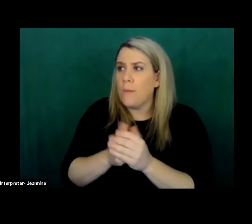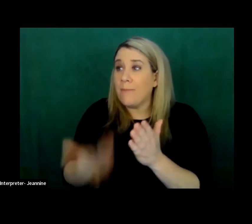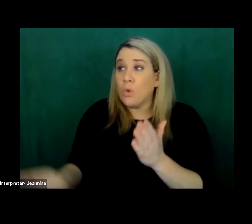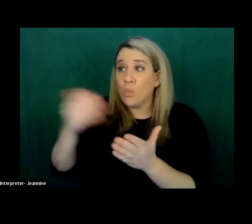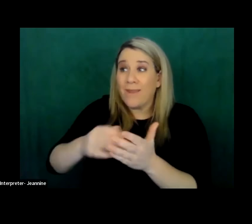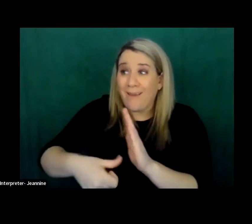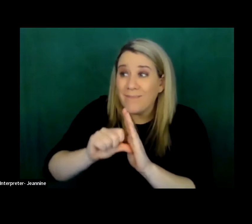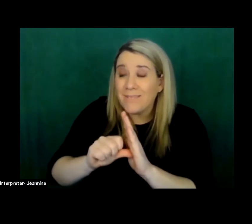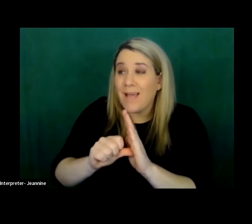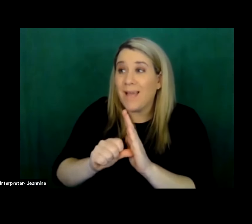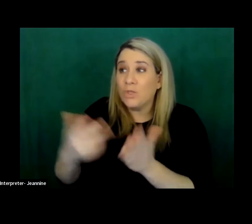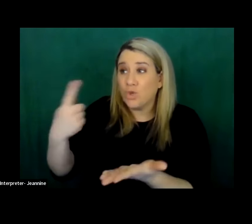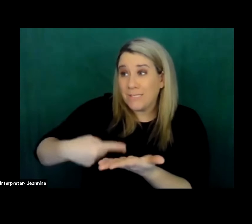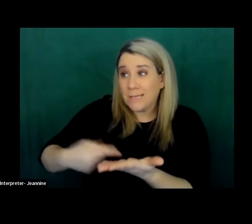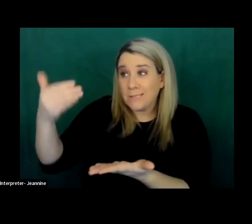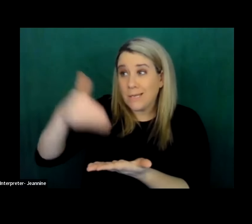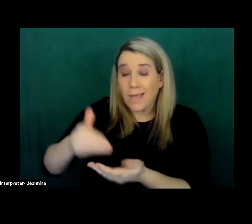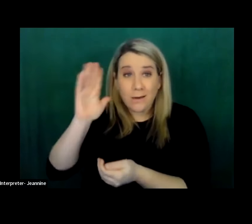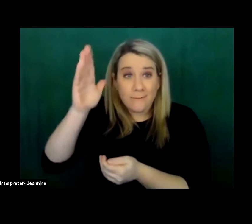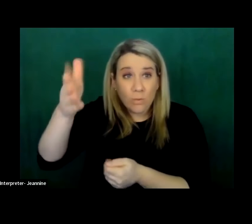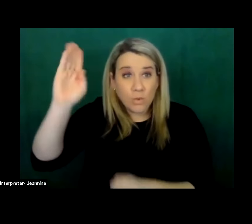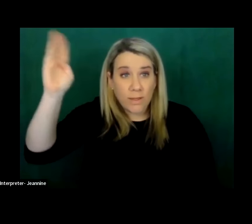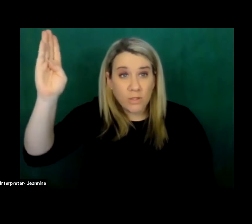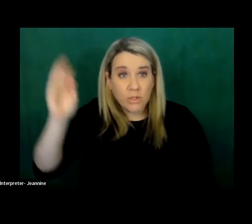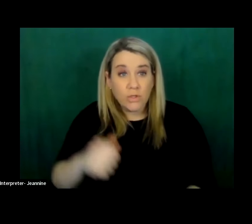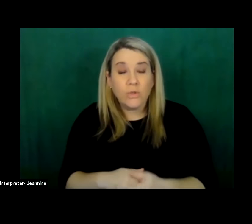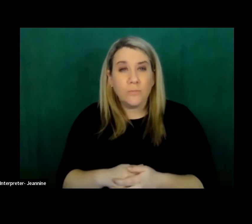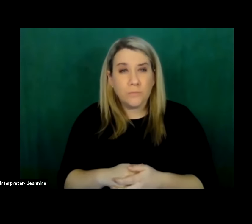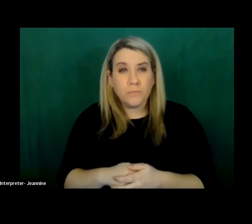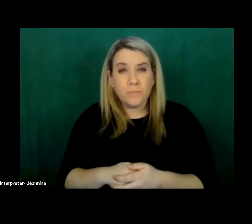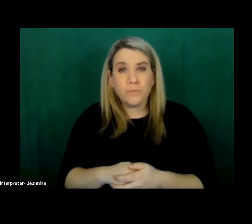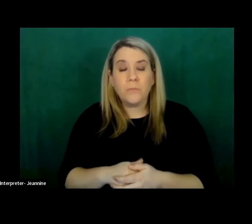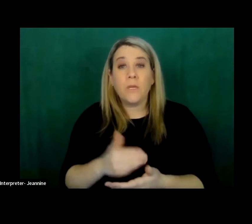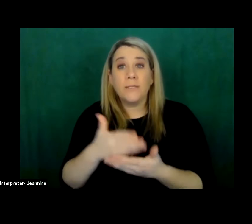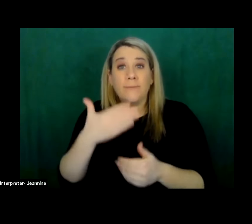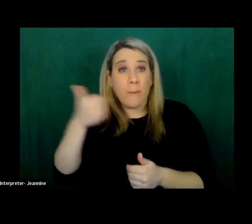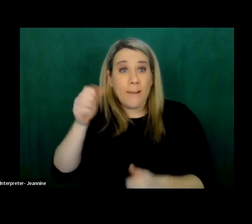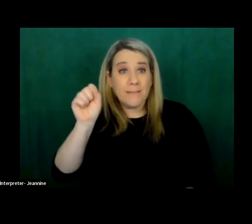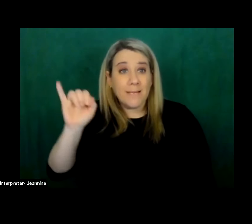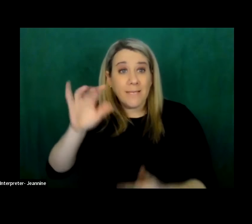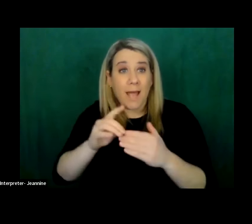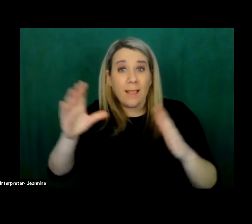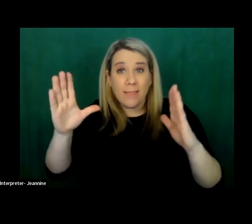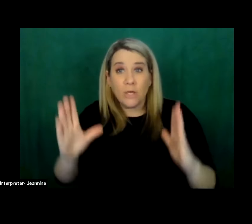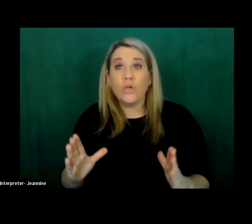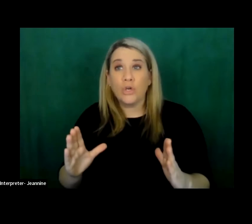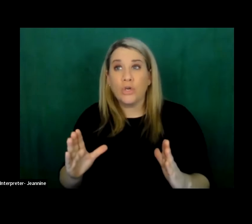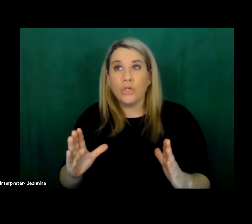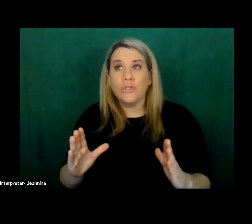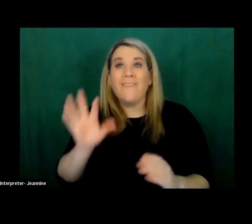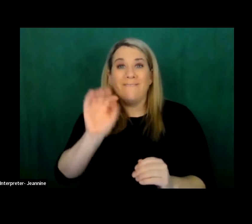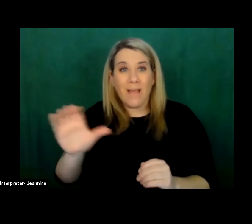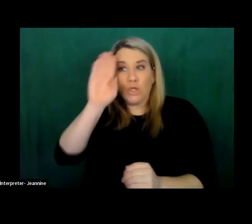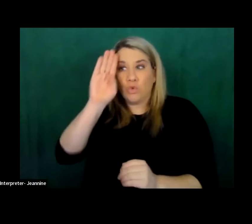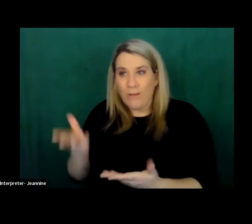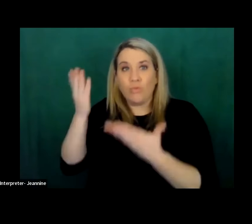in a future lecture, and things like that. Some of our best SI leaders are ones that are recommended directly by faculty that they're going